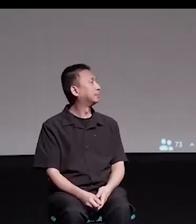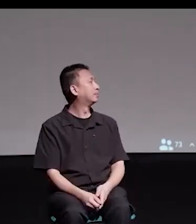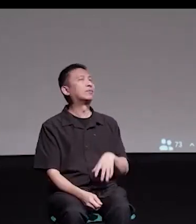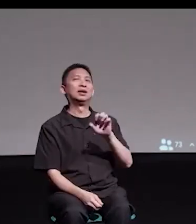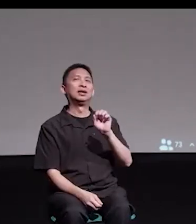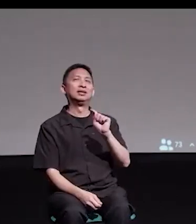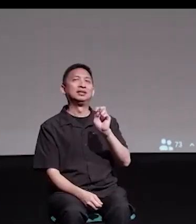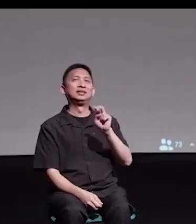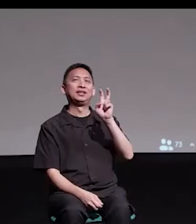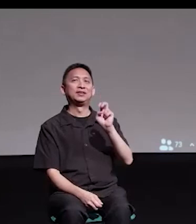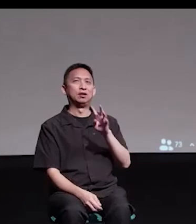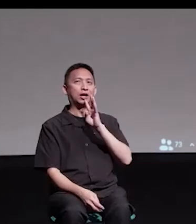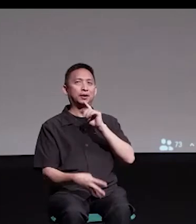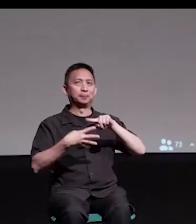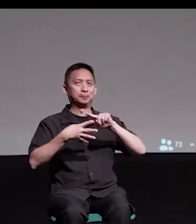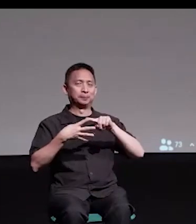yeah, and I also wonder,